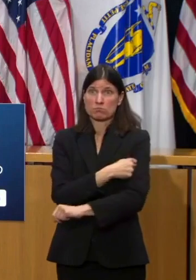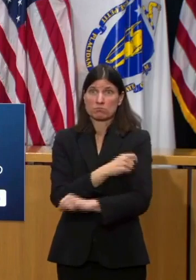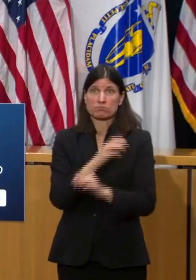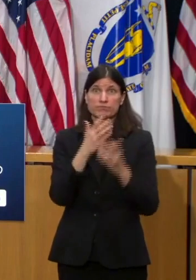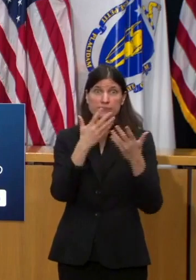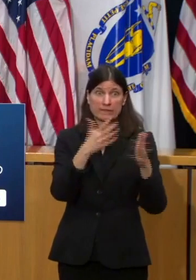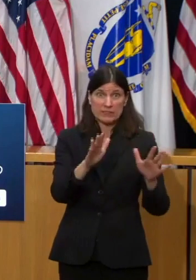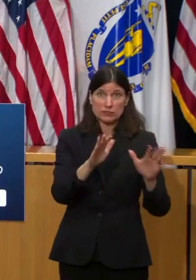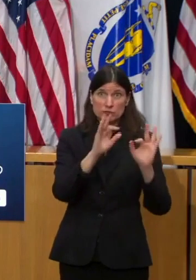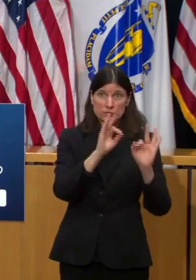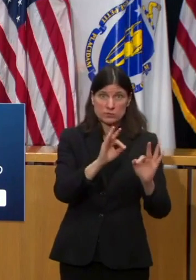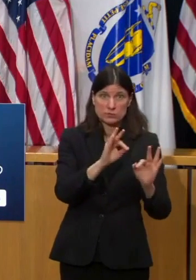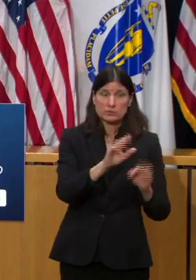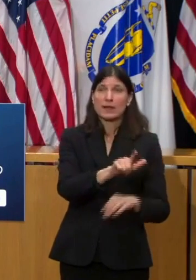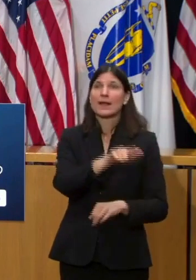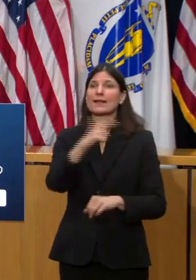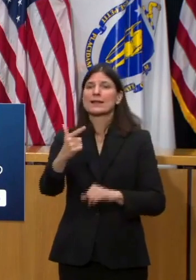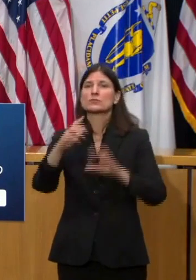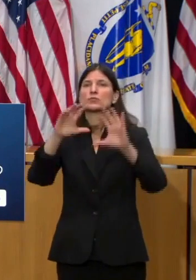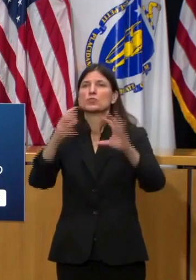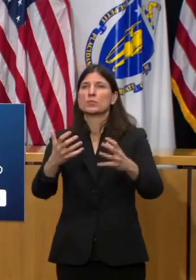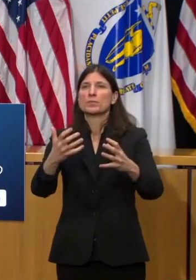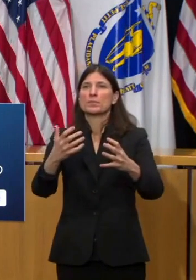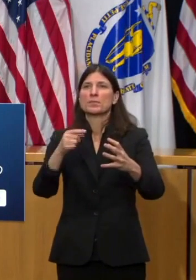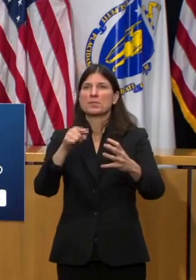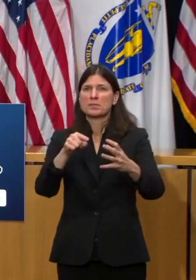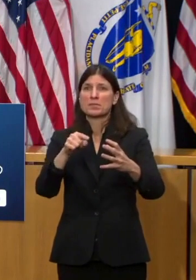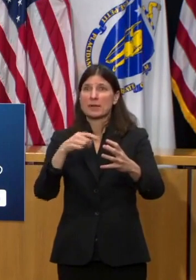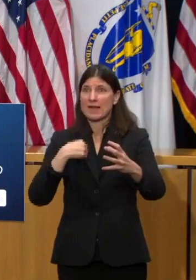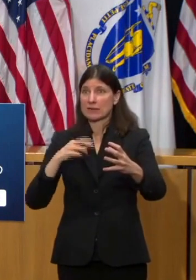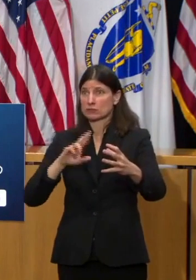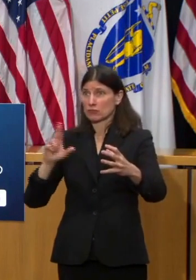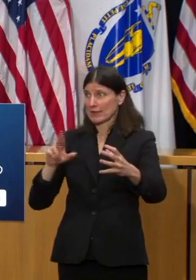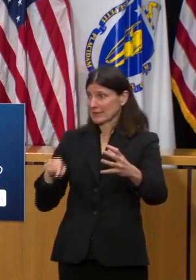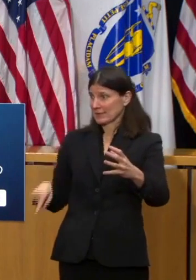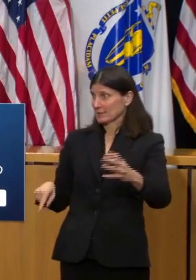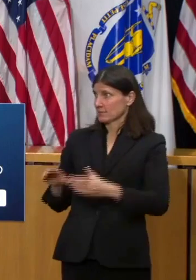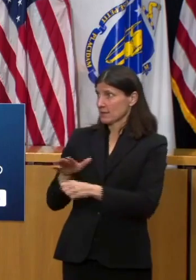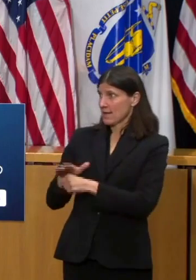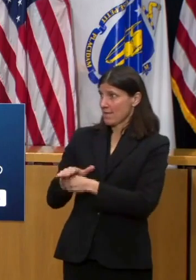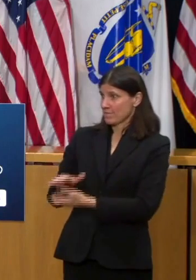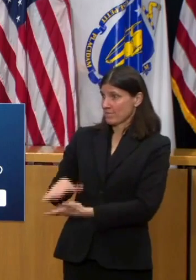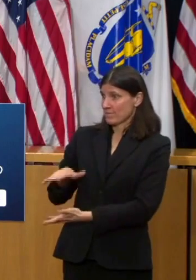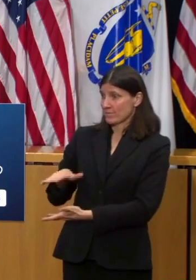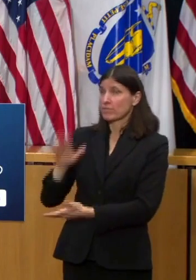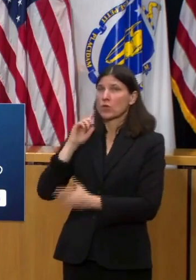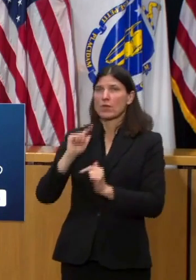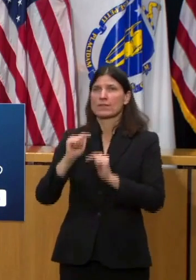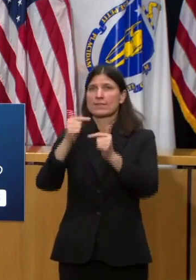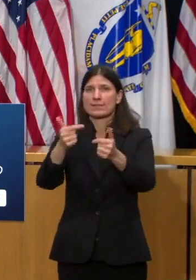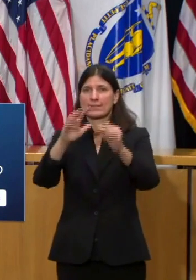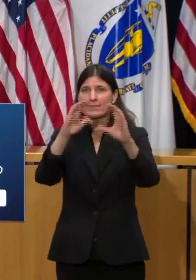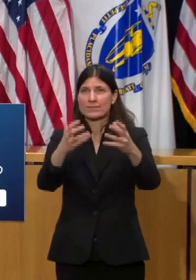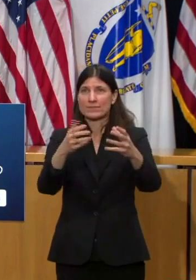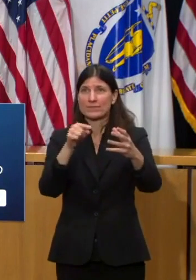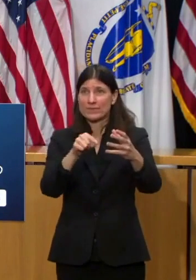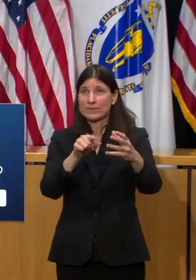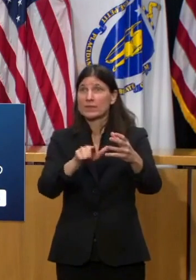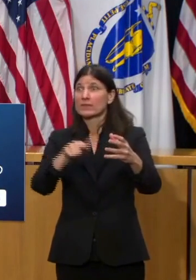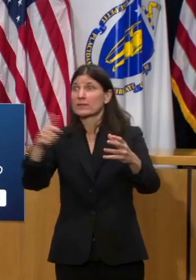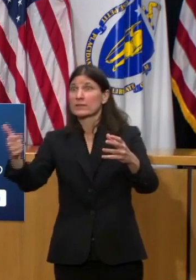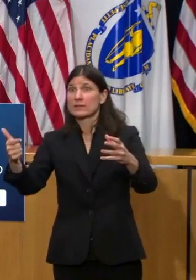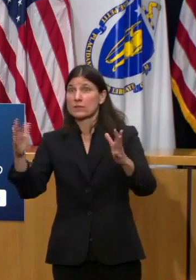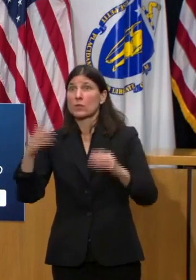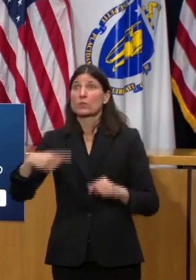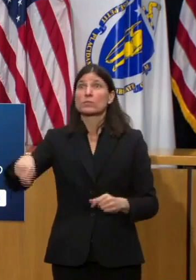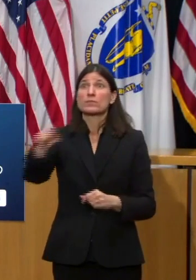think it's important for people when they become eligible that there in fact be slots that are available for them. And the other thing we don't know the answer to